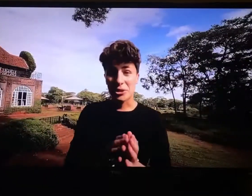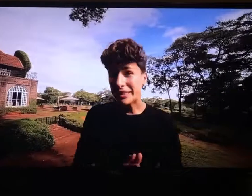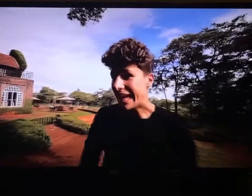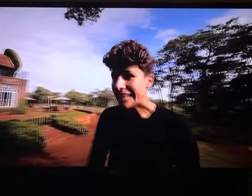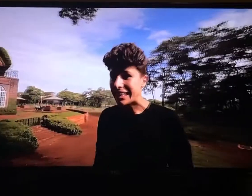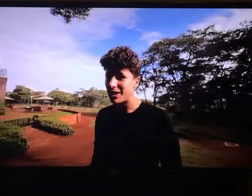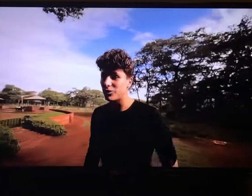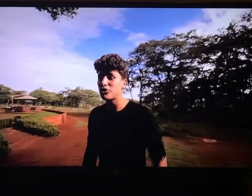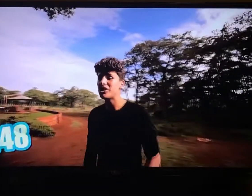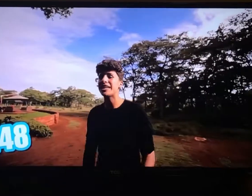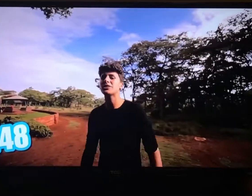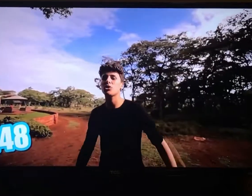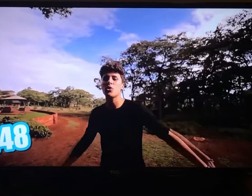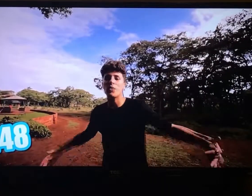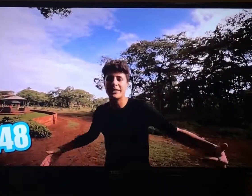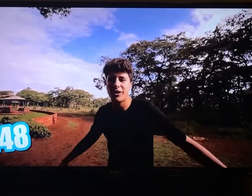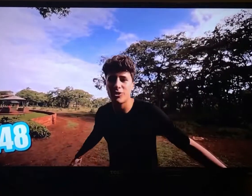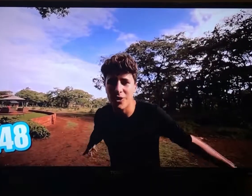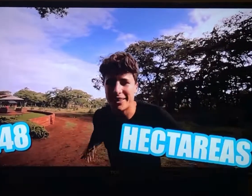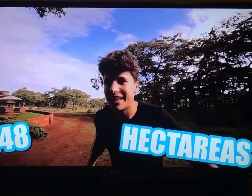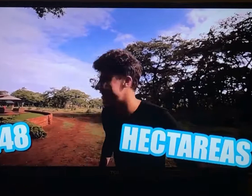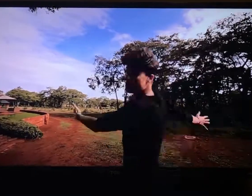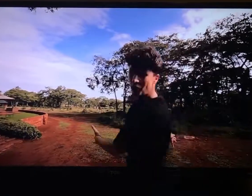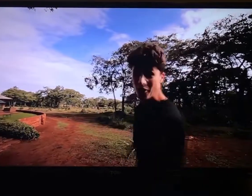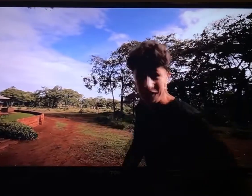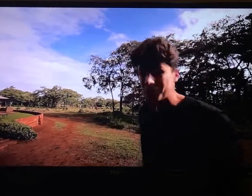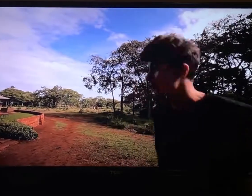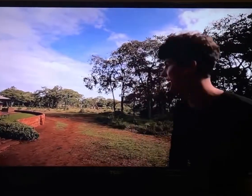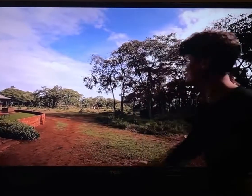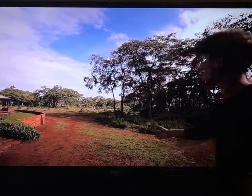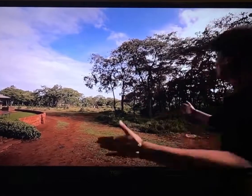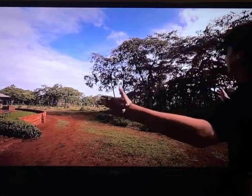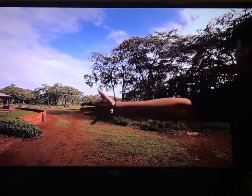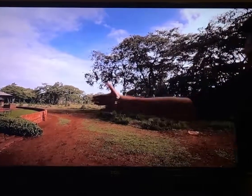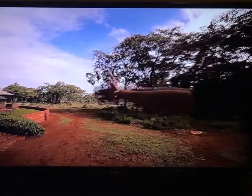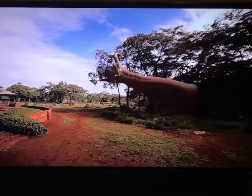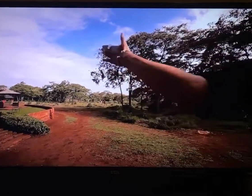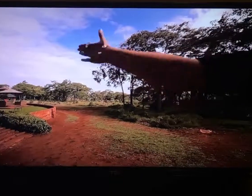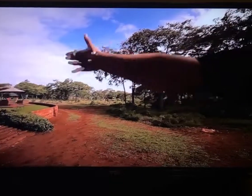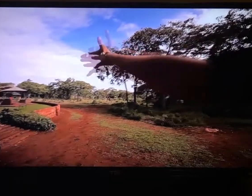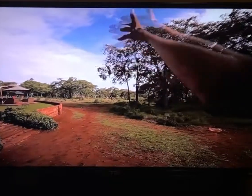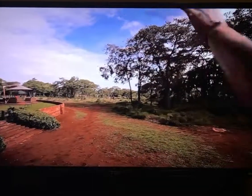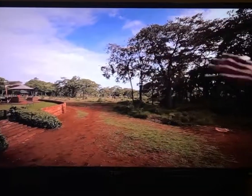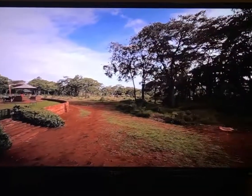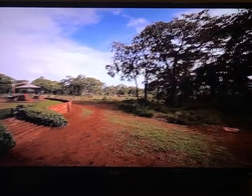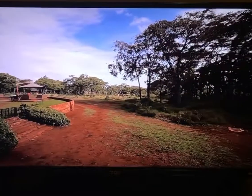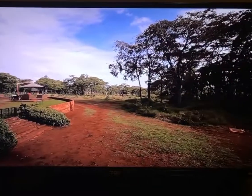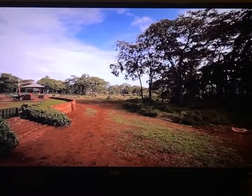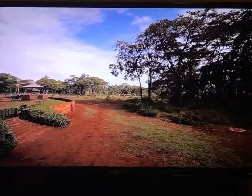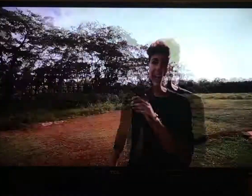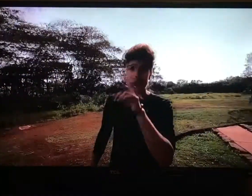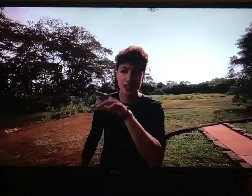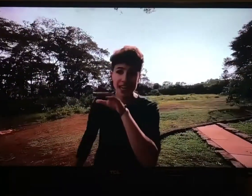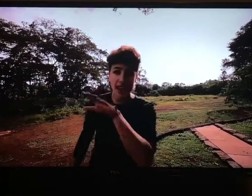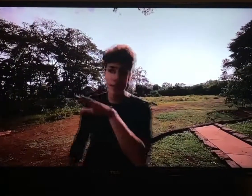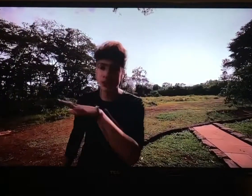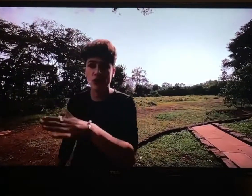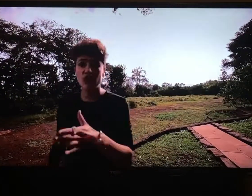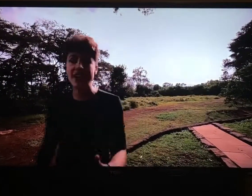Spanish or whatever language you're learning. But yeah, I just really like his videos. There are a couple of other Spanish